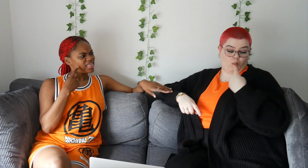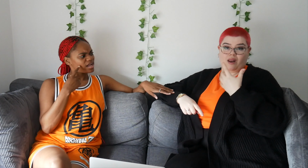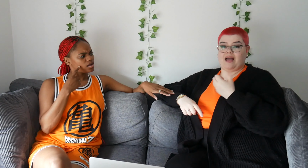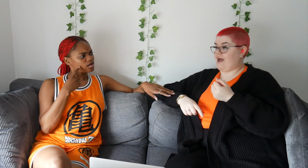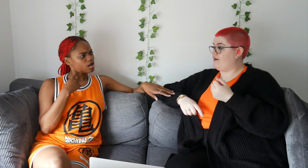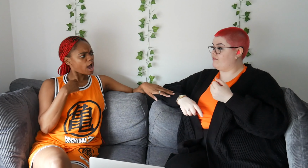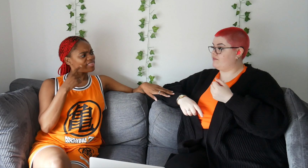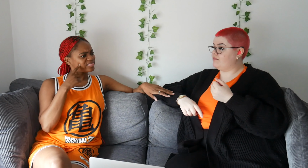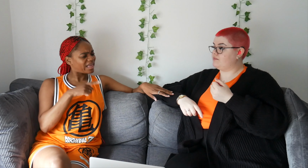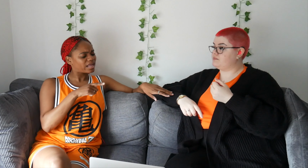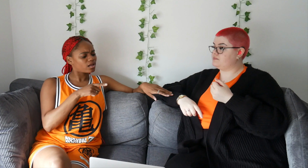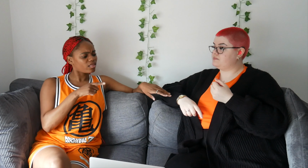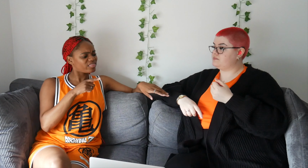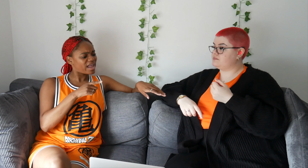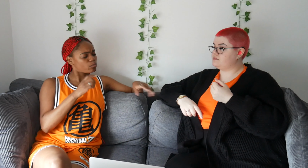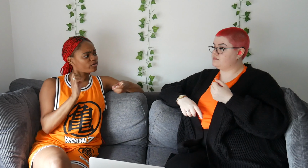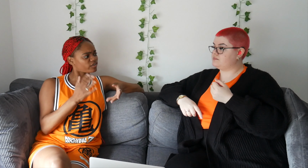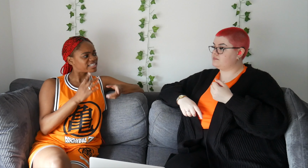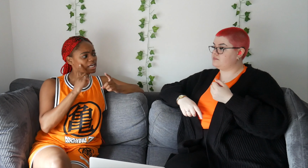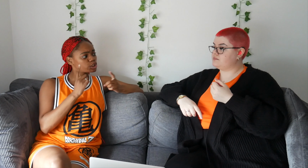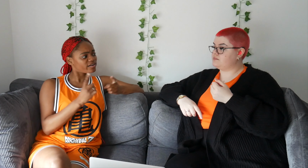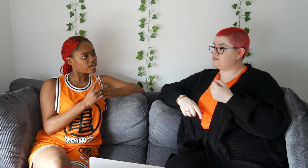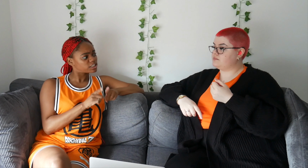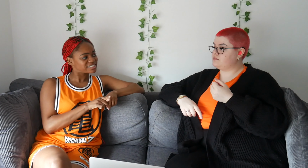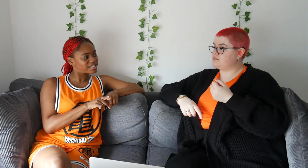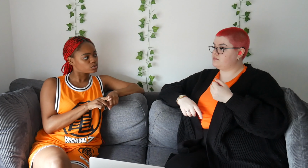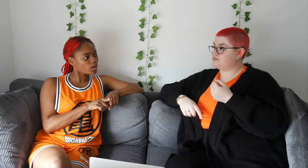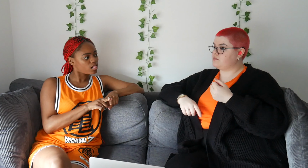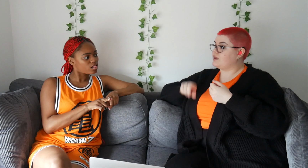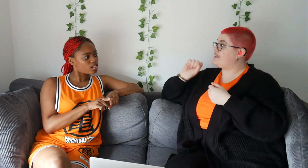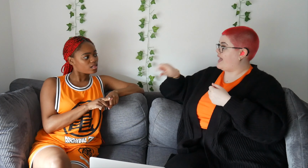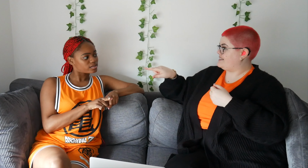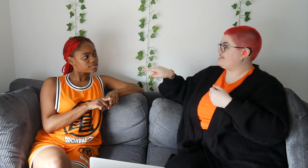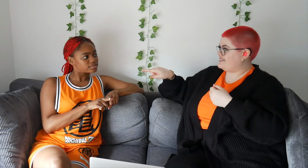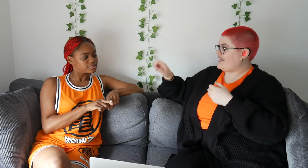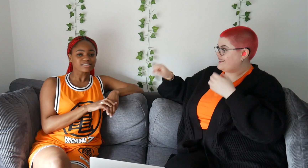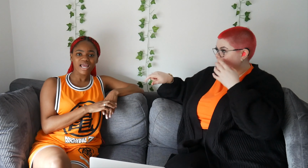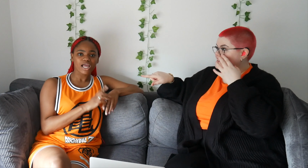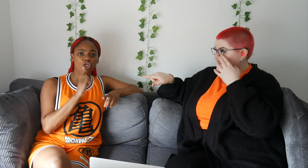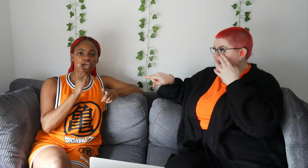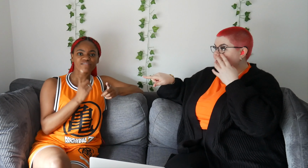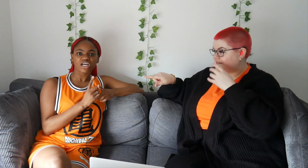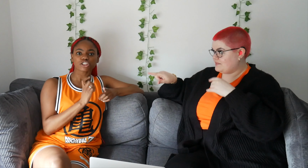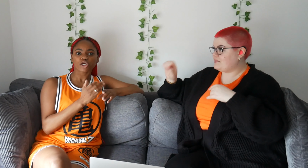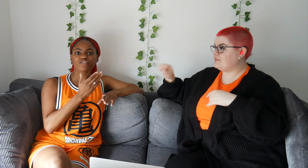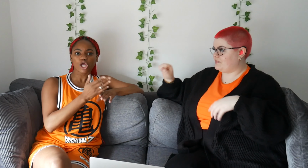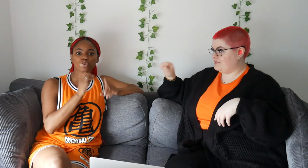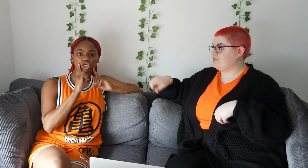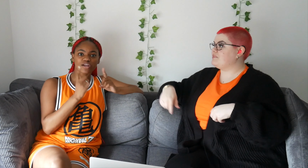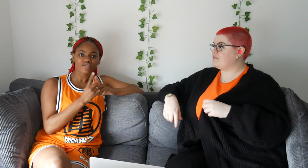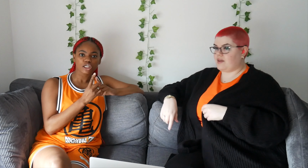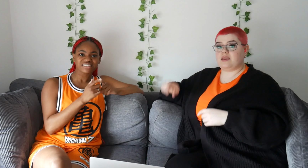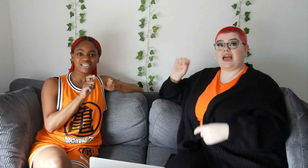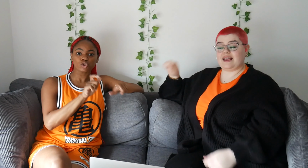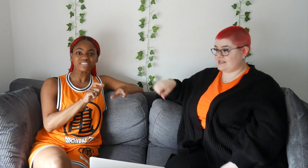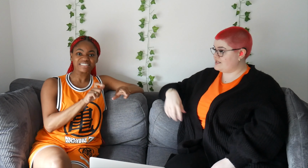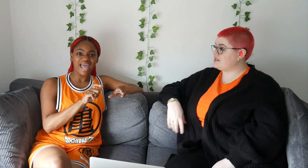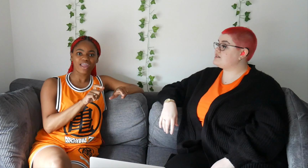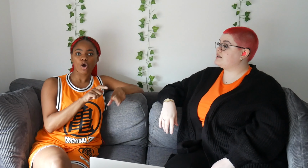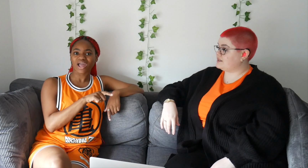I think they provide that at universities as well. Yes. Yeah, universities. Yeah. So if you go to university and